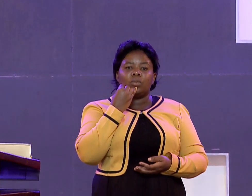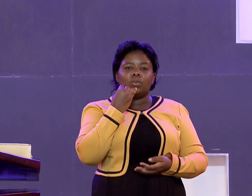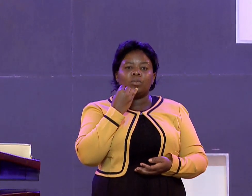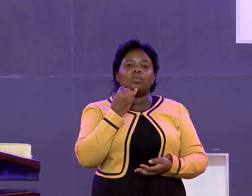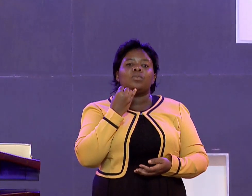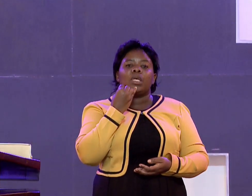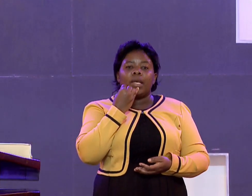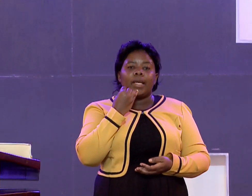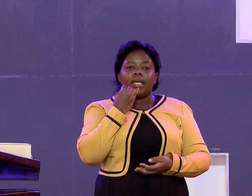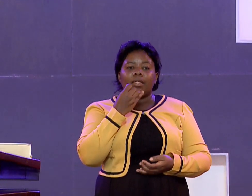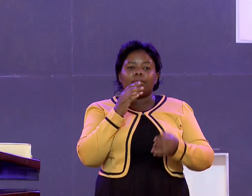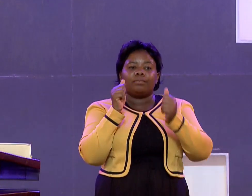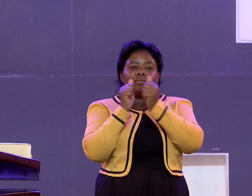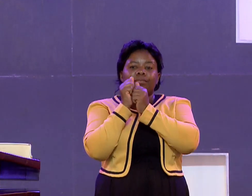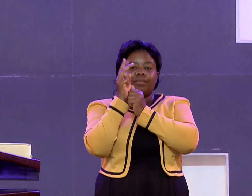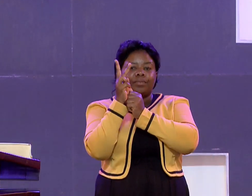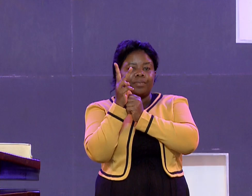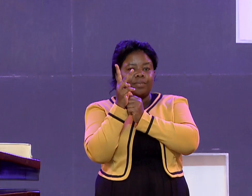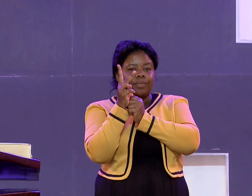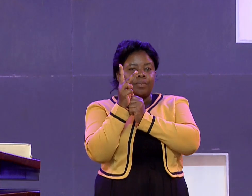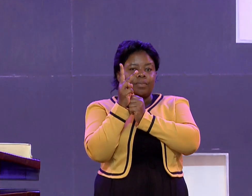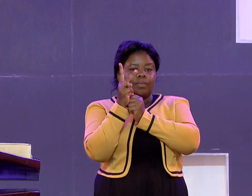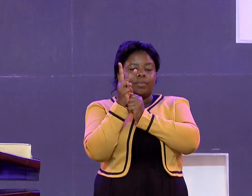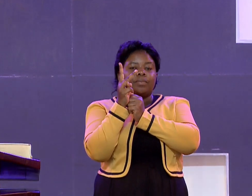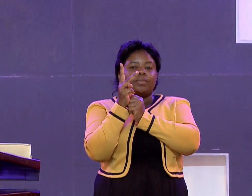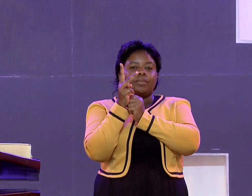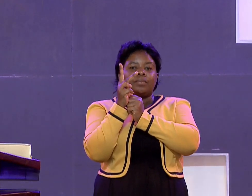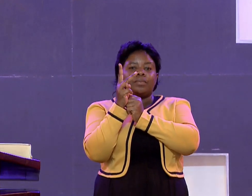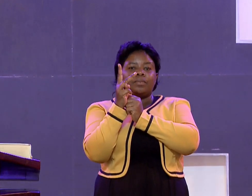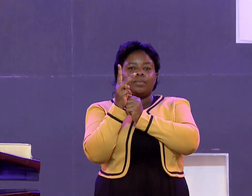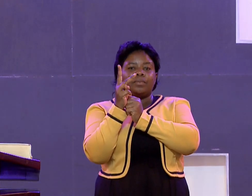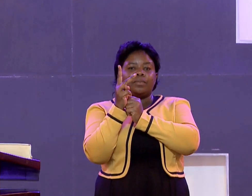Isaiah chapter 12. Yesaya esula ya 12.